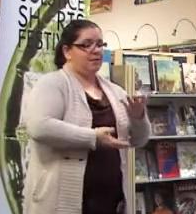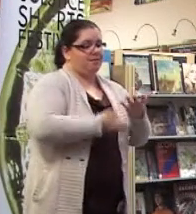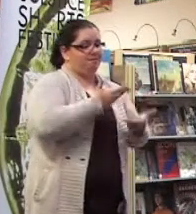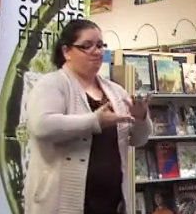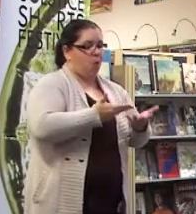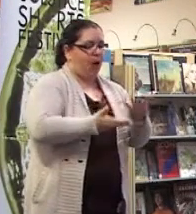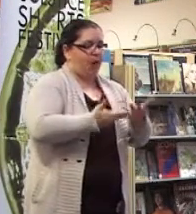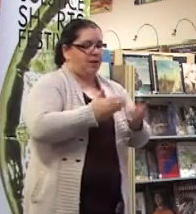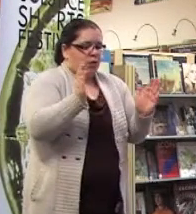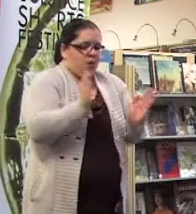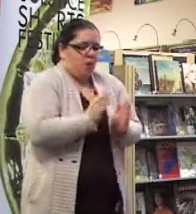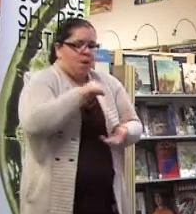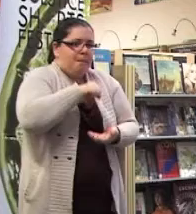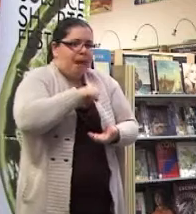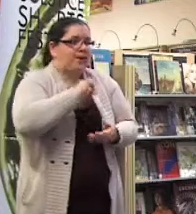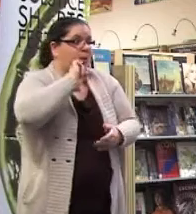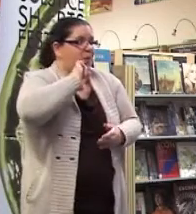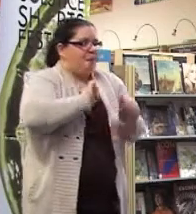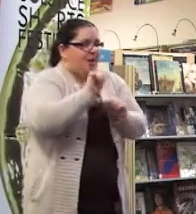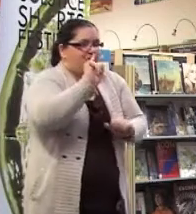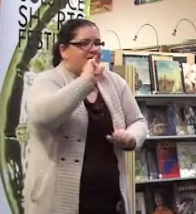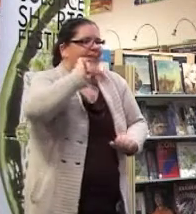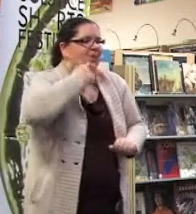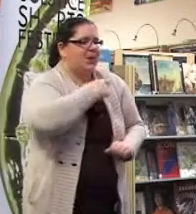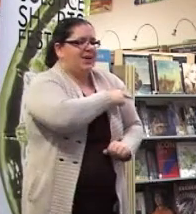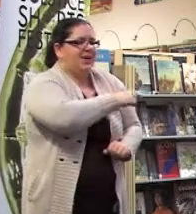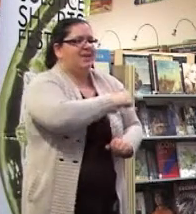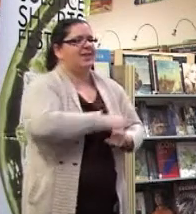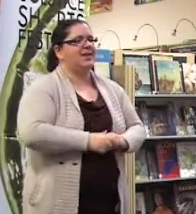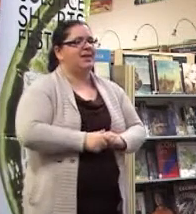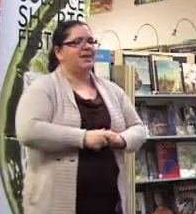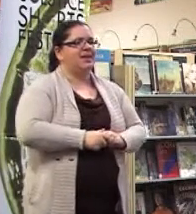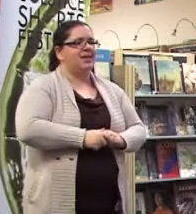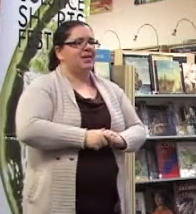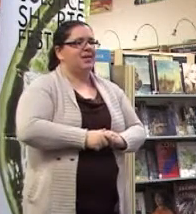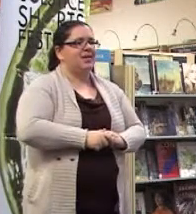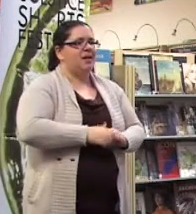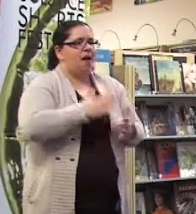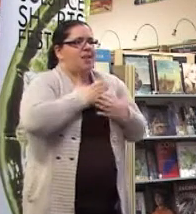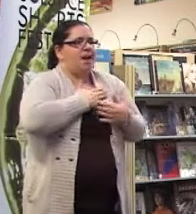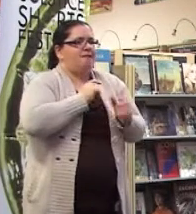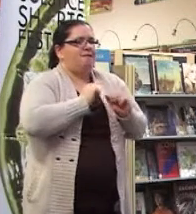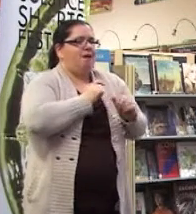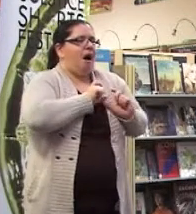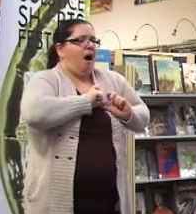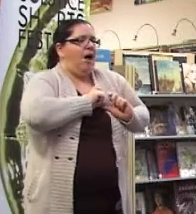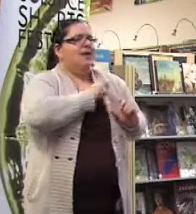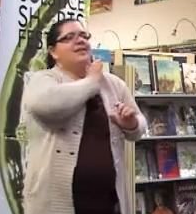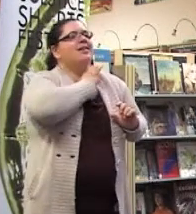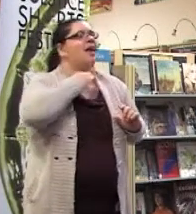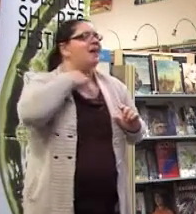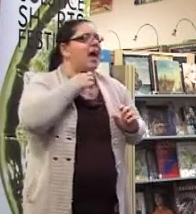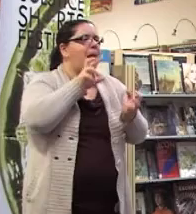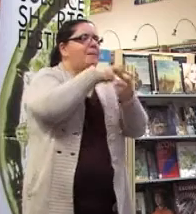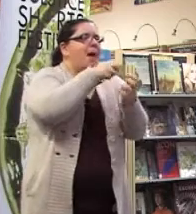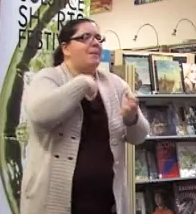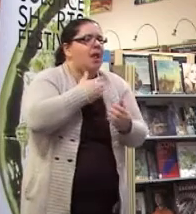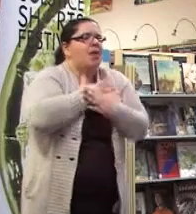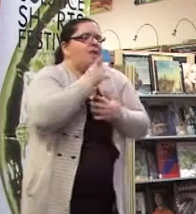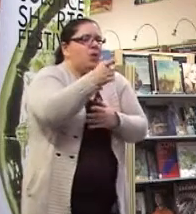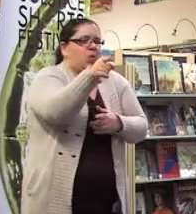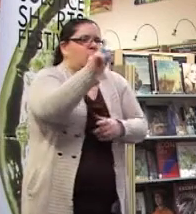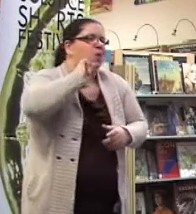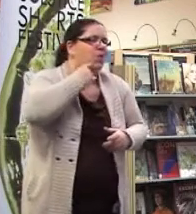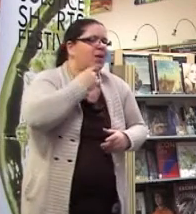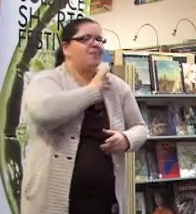bags, and best of all, sweets. Our necks were forever draped with love heart necklaces with slogans like "Bite me," "Love you," "You